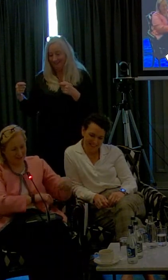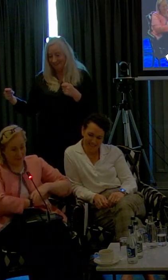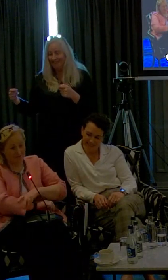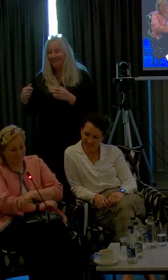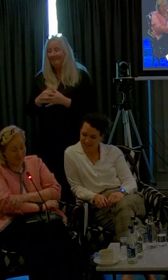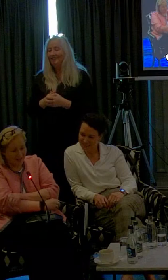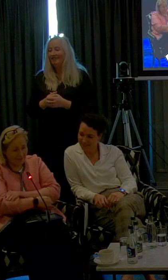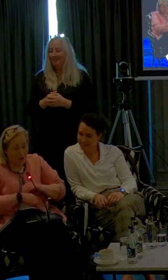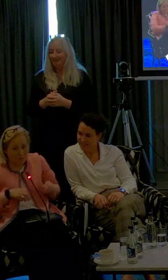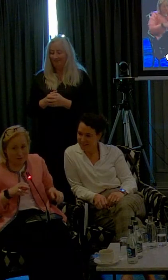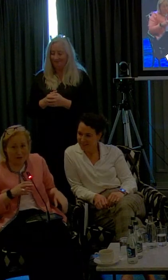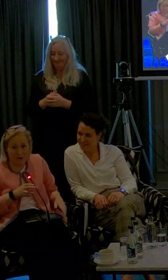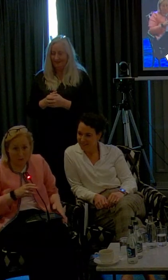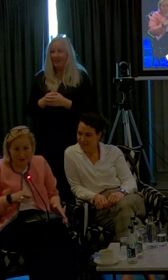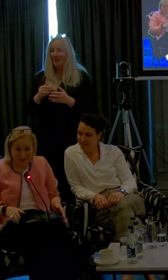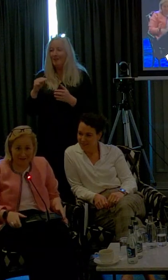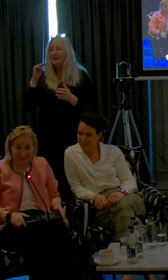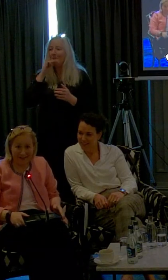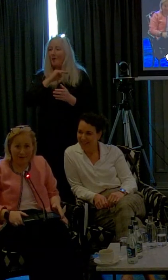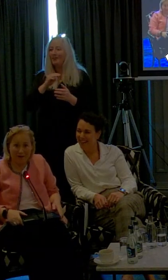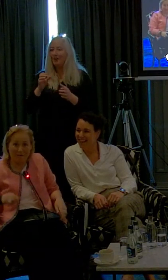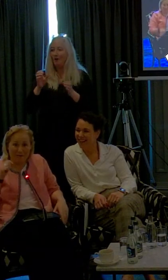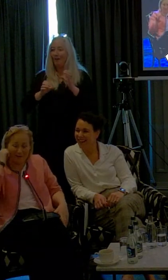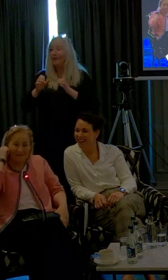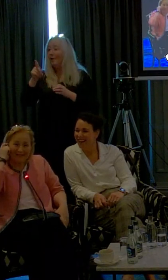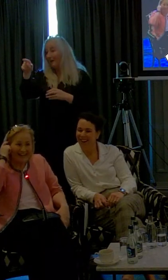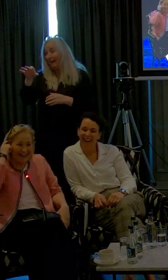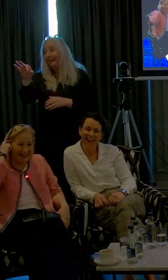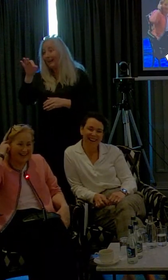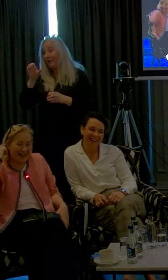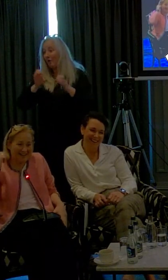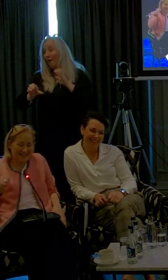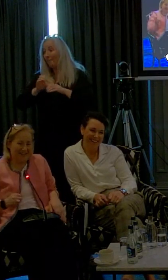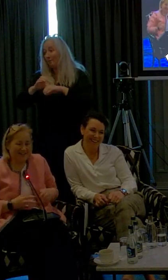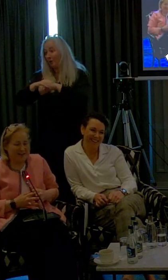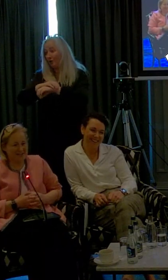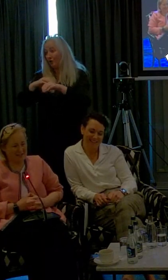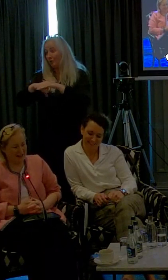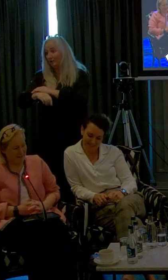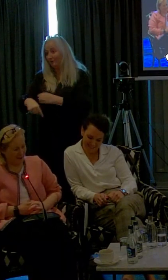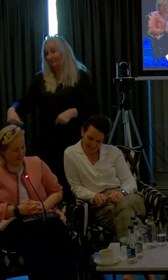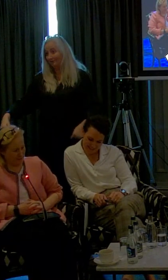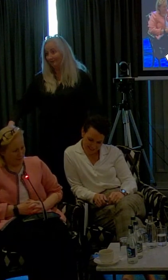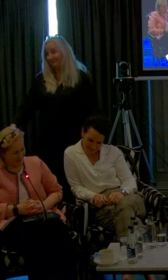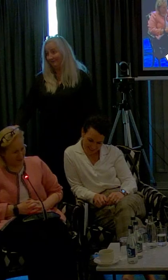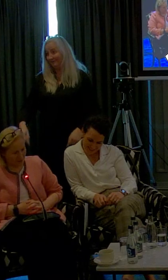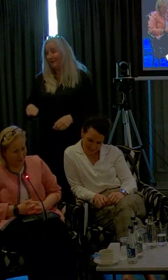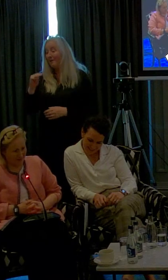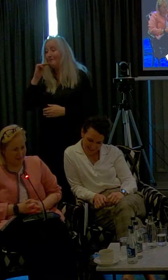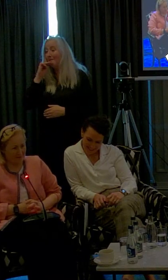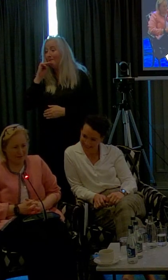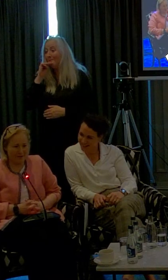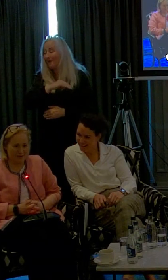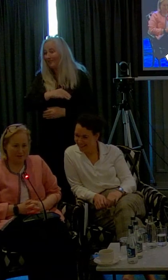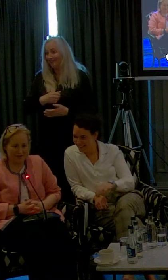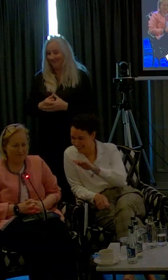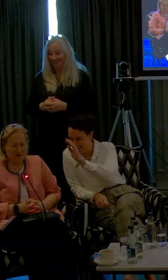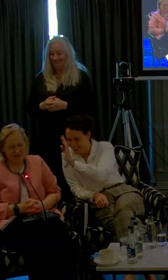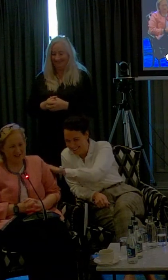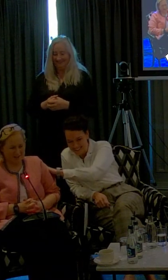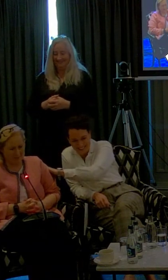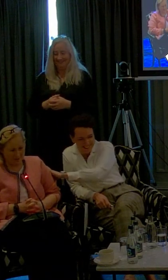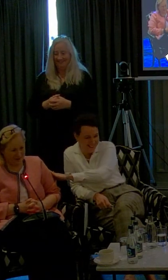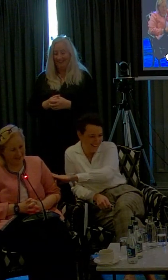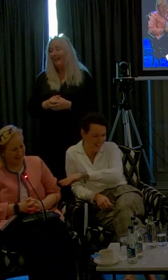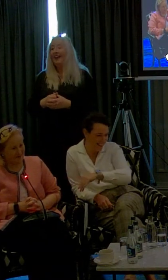advice that I give you, get comfortable shoes, definitely, anyway, number one. And I constantly have arguments with my sisters when they see me go out the door. You've